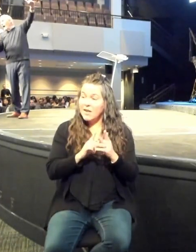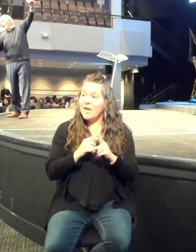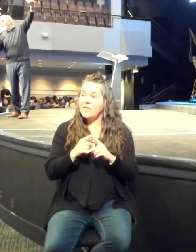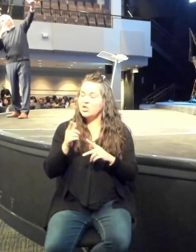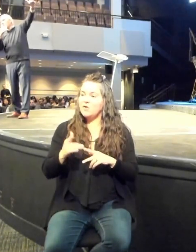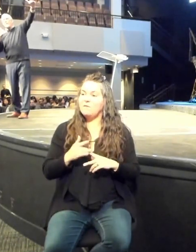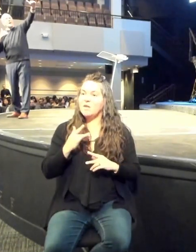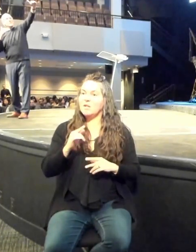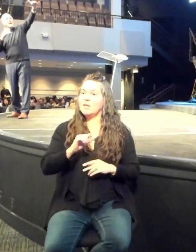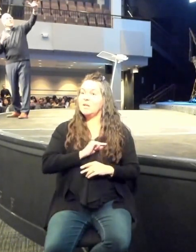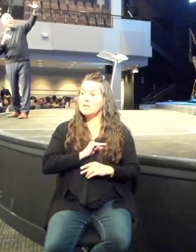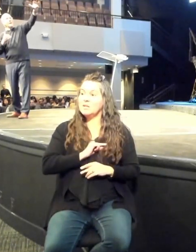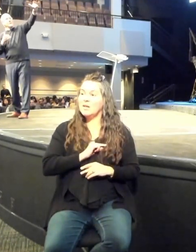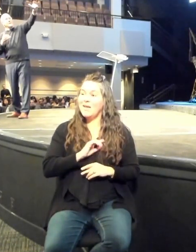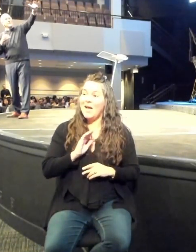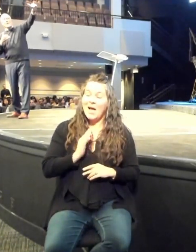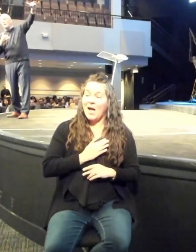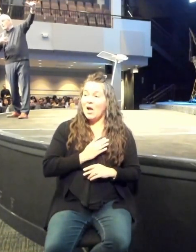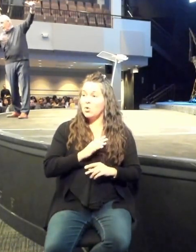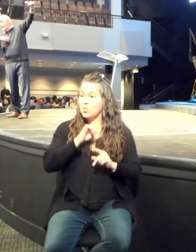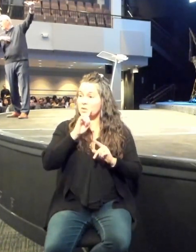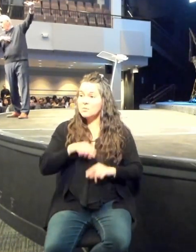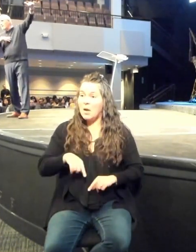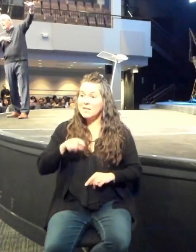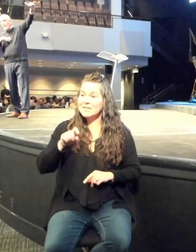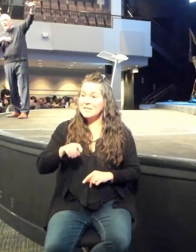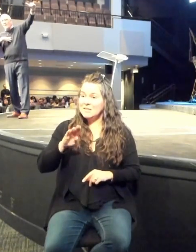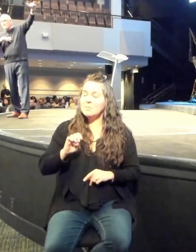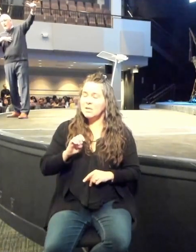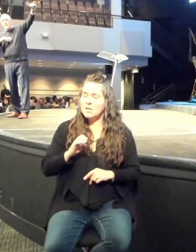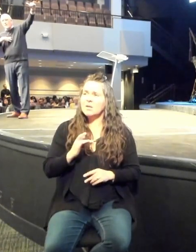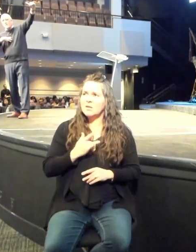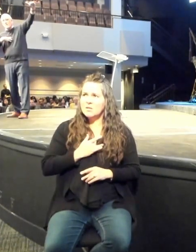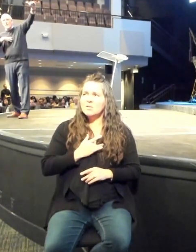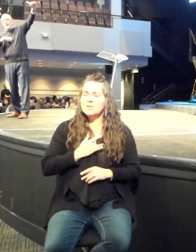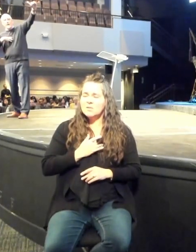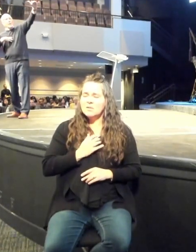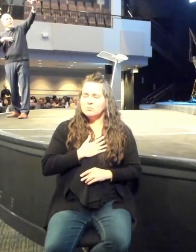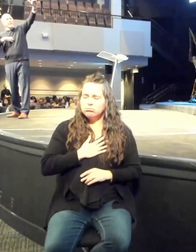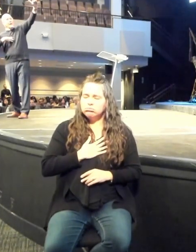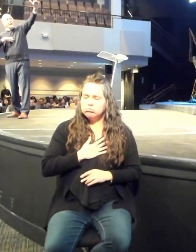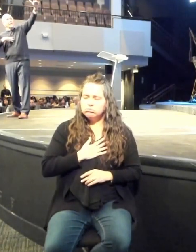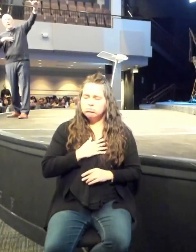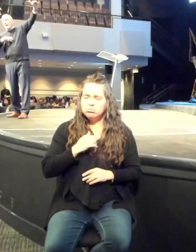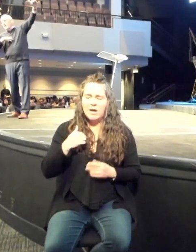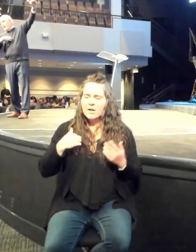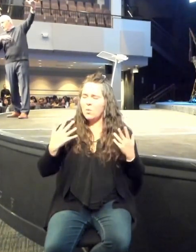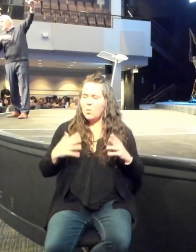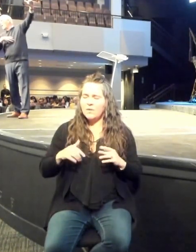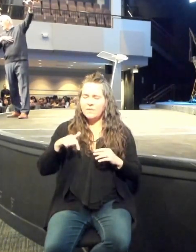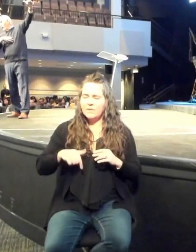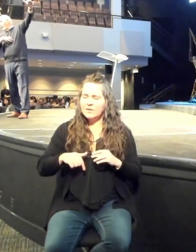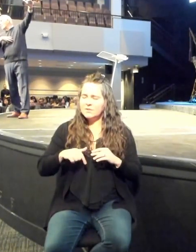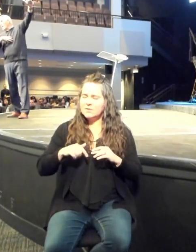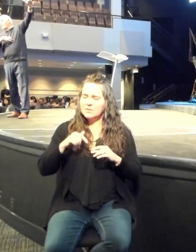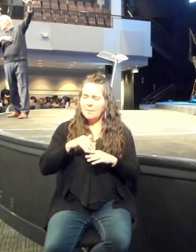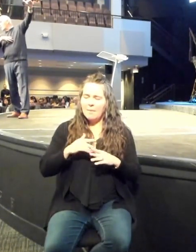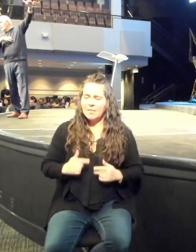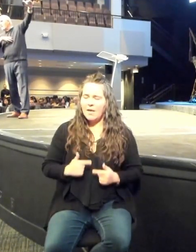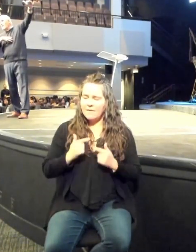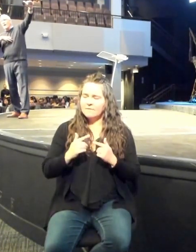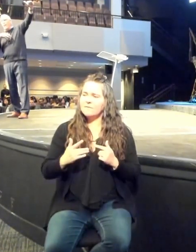guilty, our response needs to be convicted about it. Hey, this is something I don't want in my life. To feel sorry for it. That's